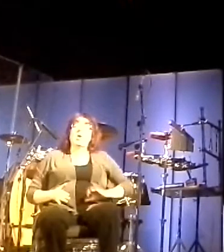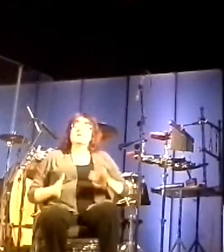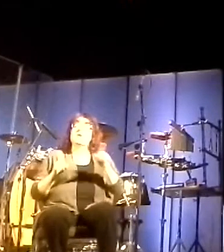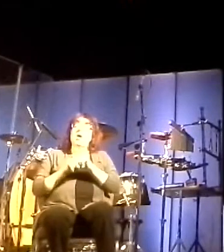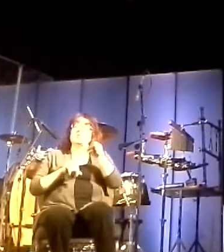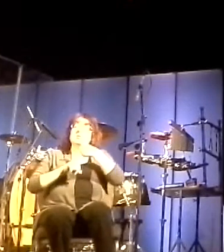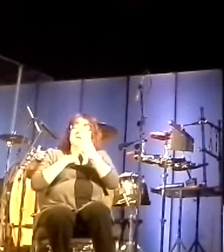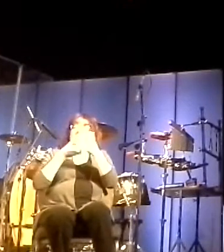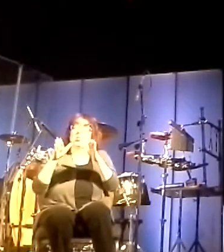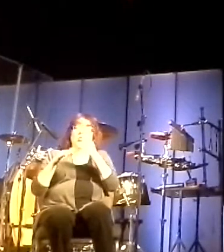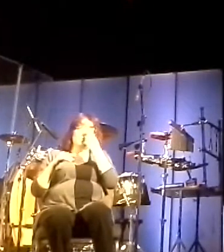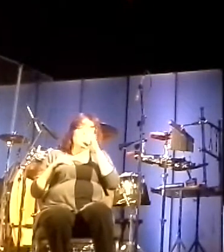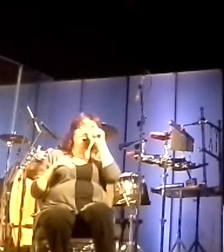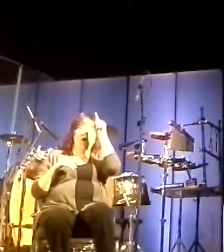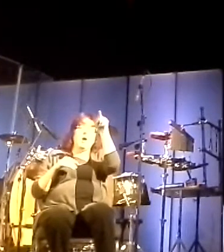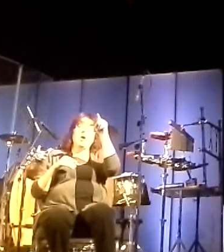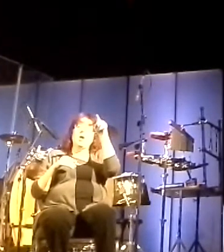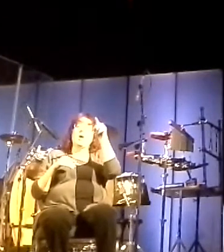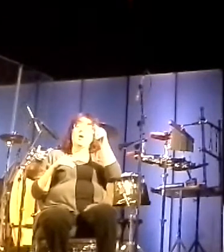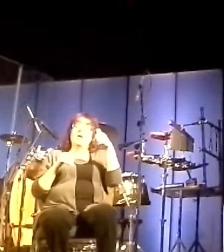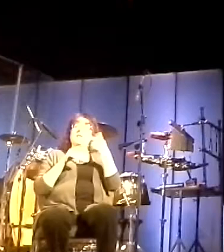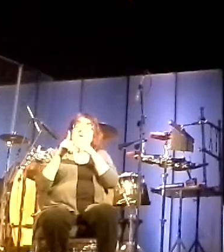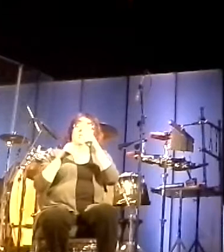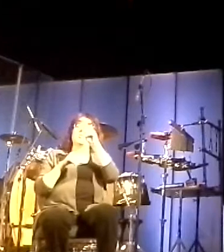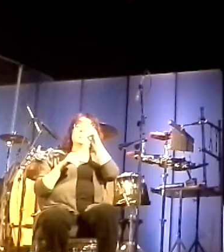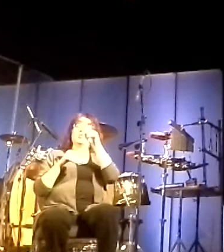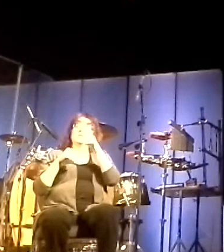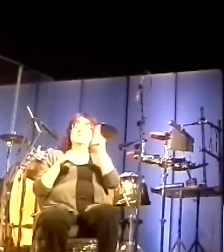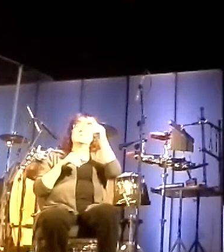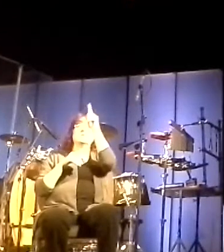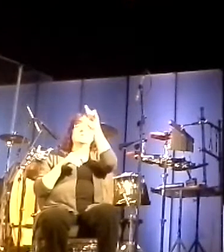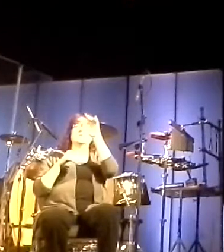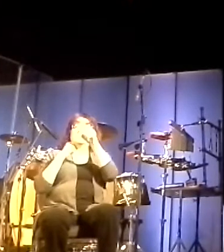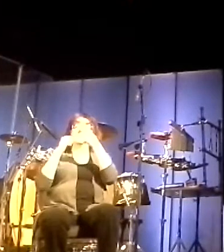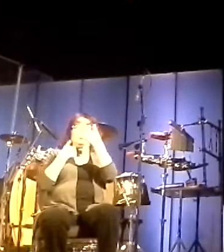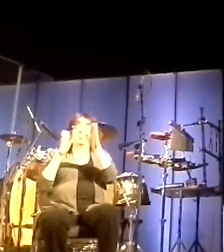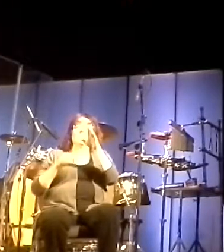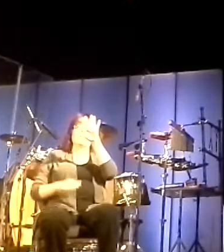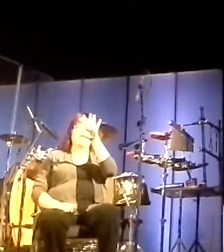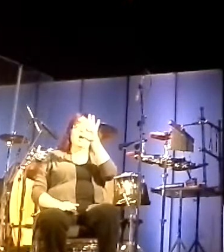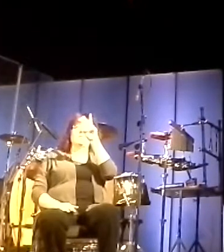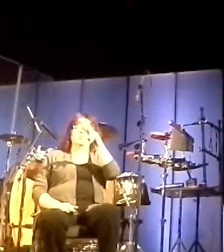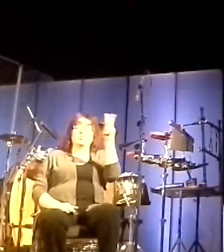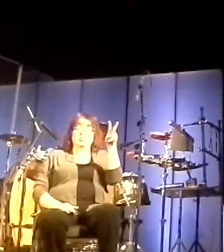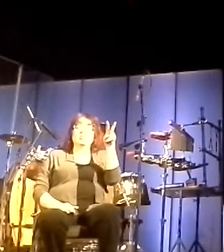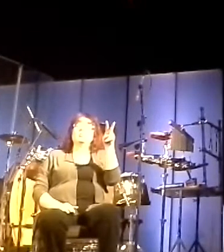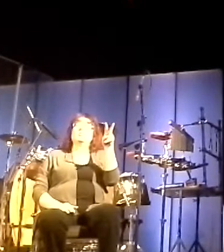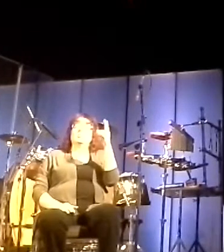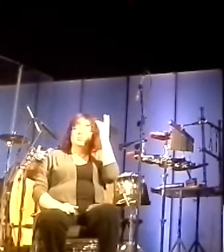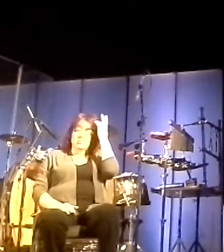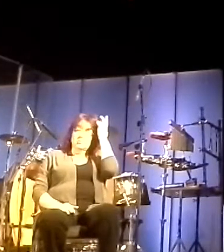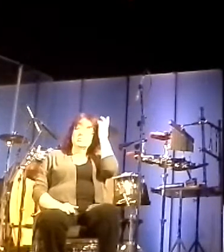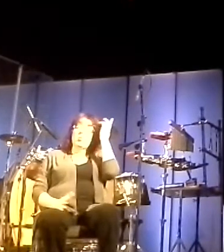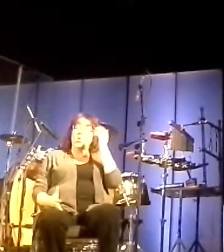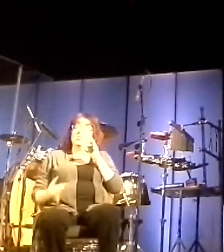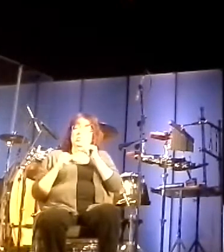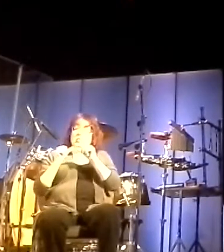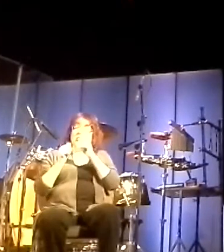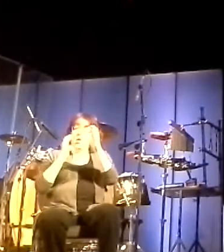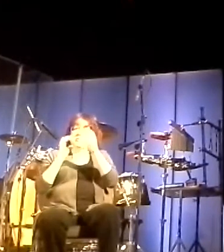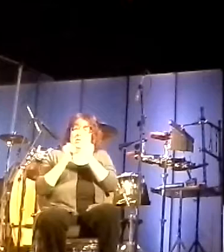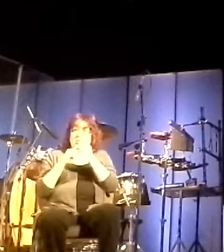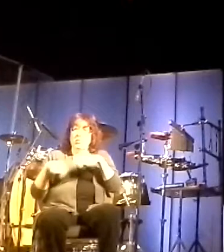also set up a room just across the patio. Follow the move signs up the stairs to 522, room 522. And we'd love to continue